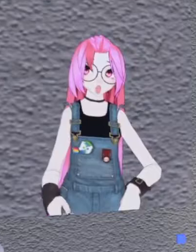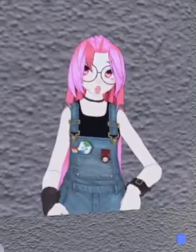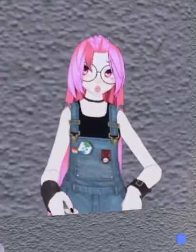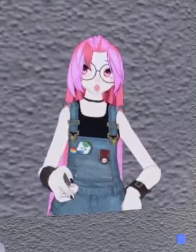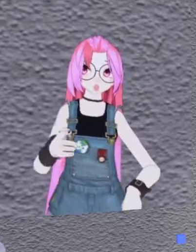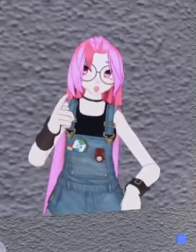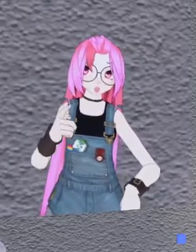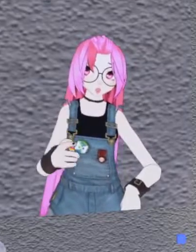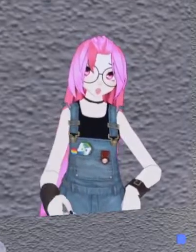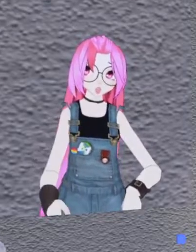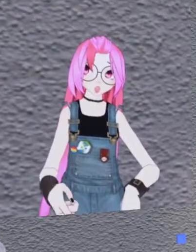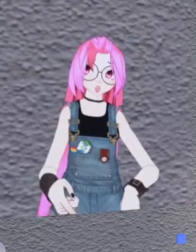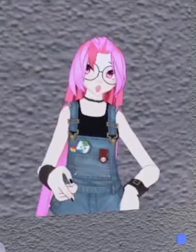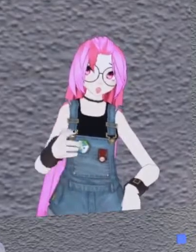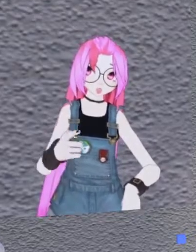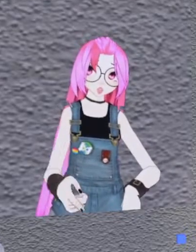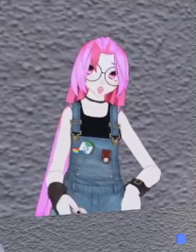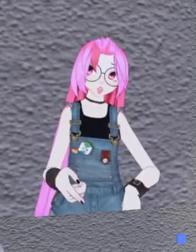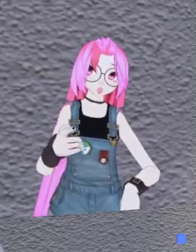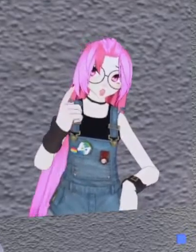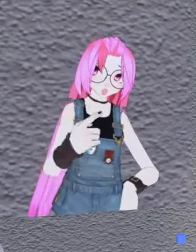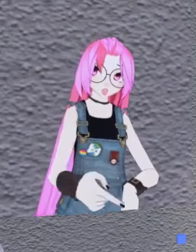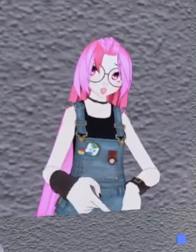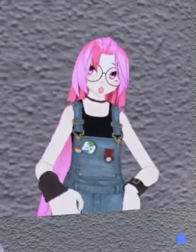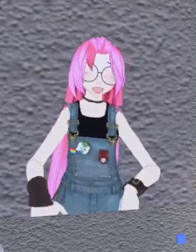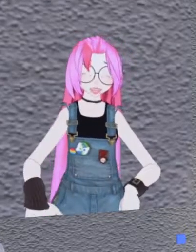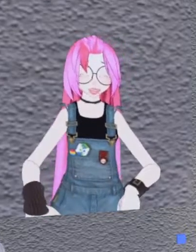Rock, paper, scissors, shoot.